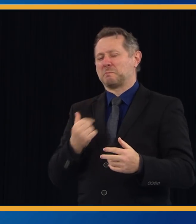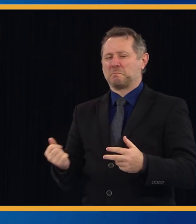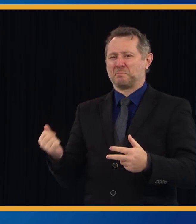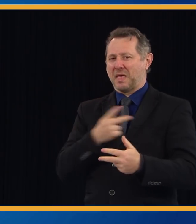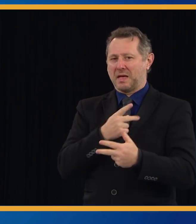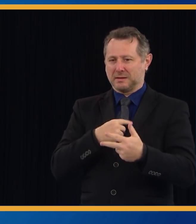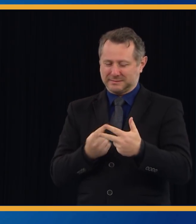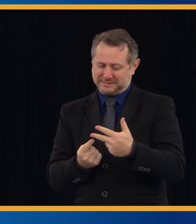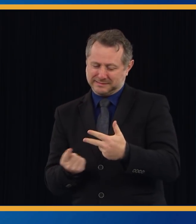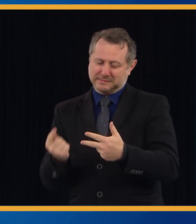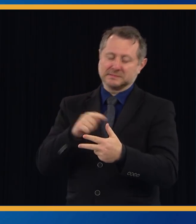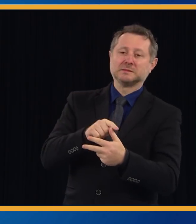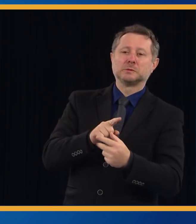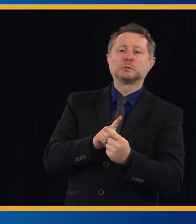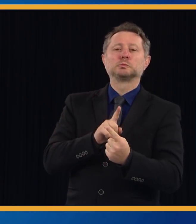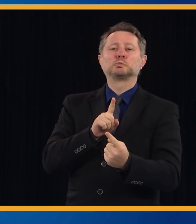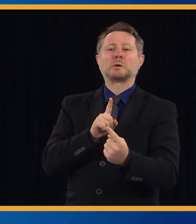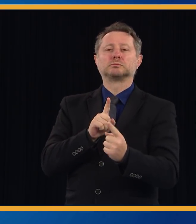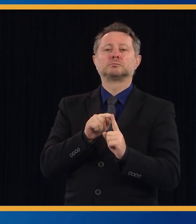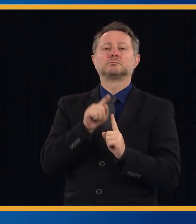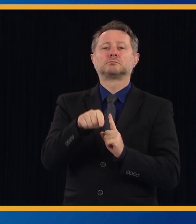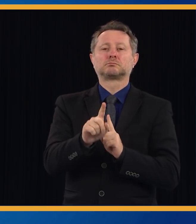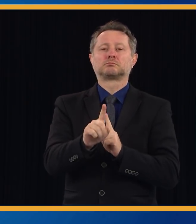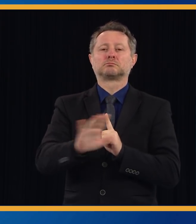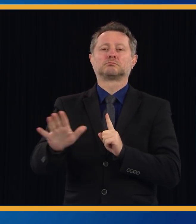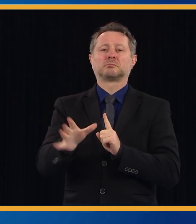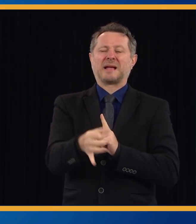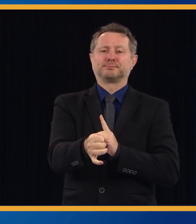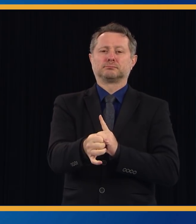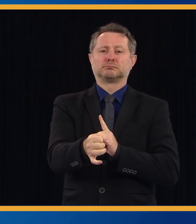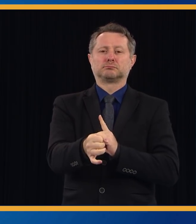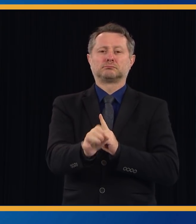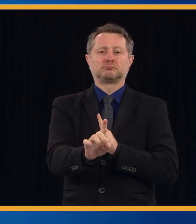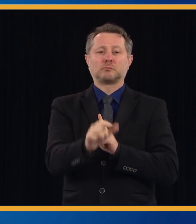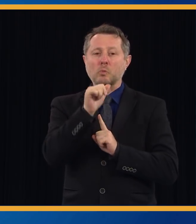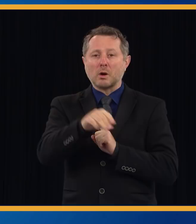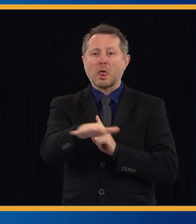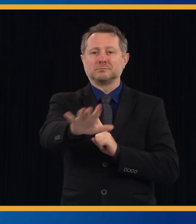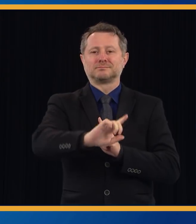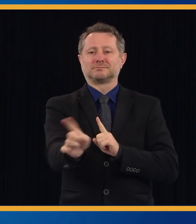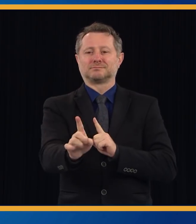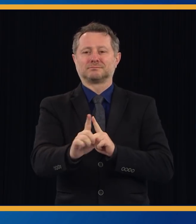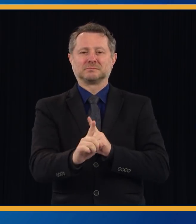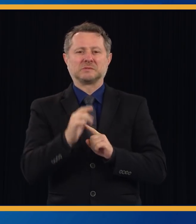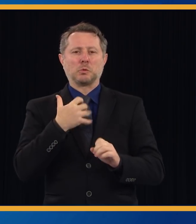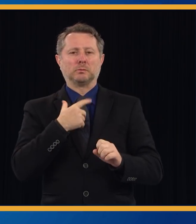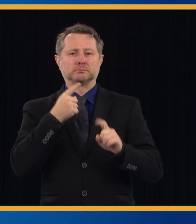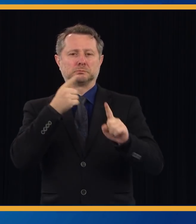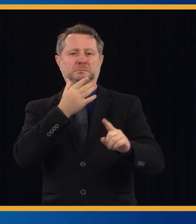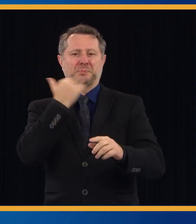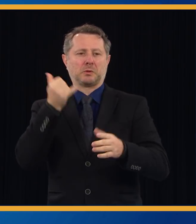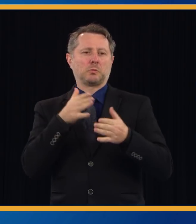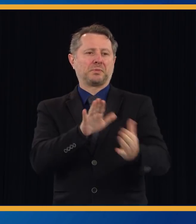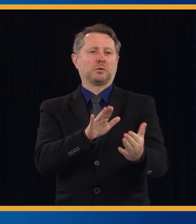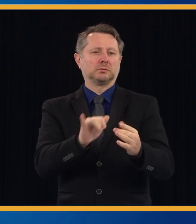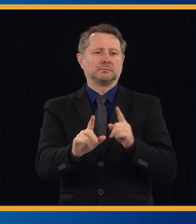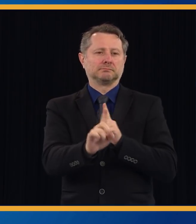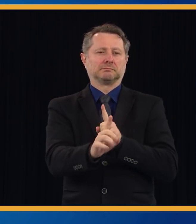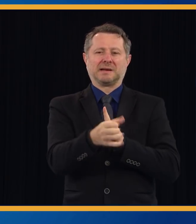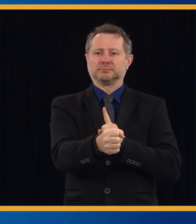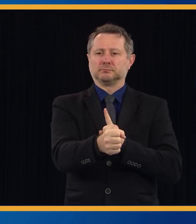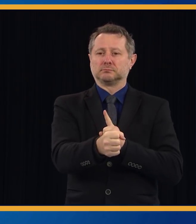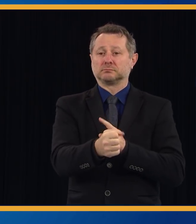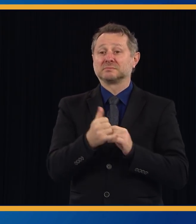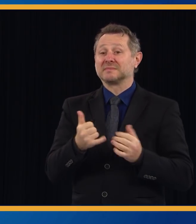person infects one other person. You can't really go beyond that margin. Right now, we're at